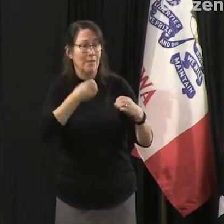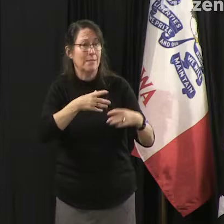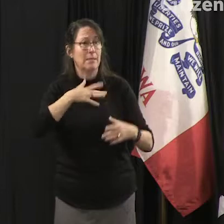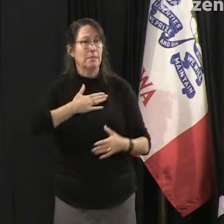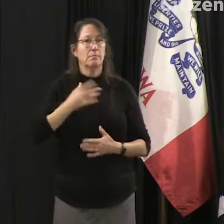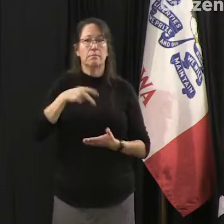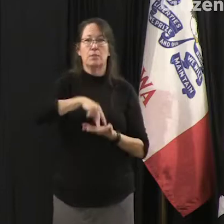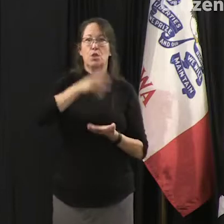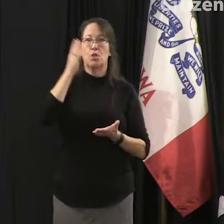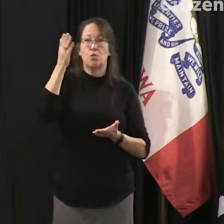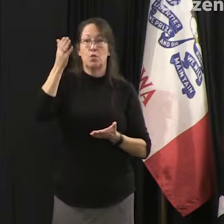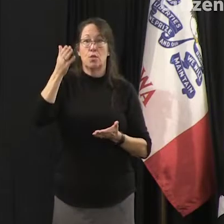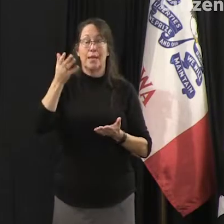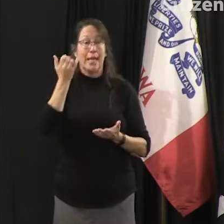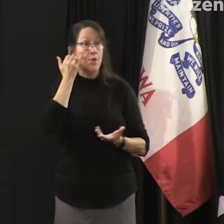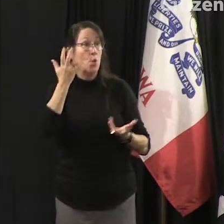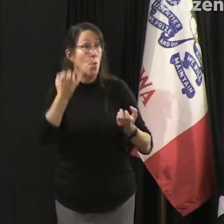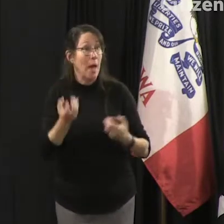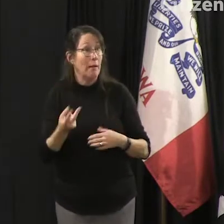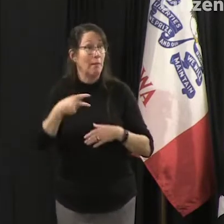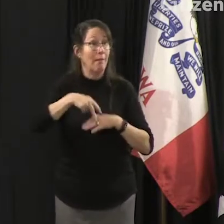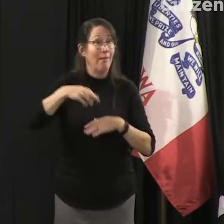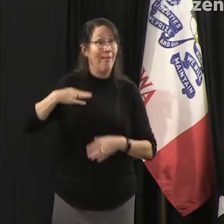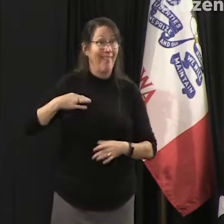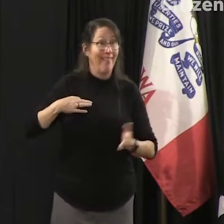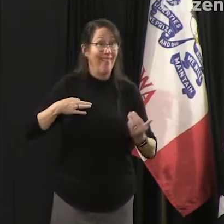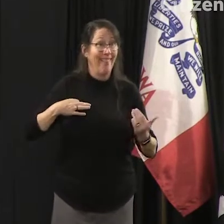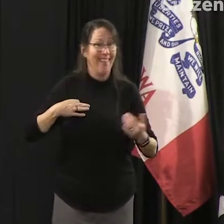you want to be an office holder.